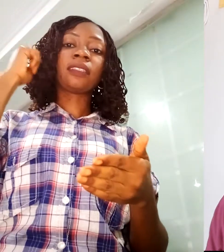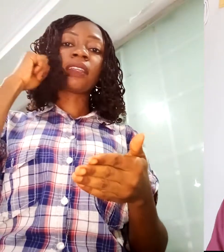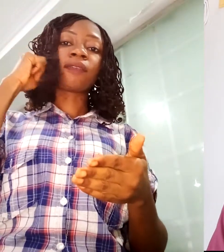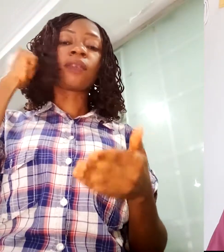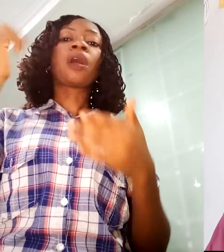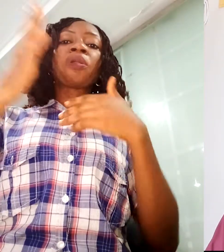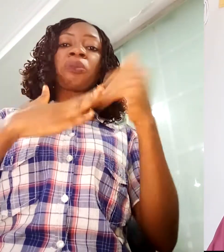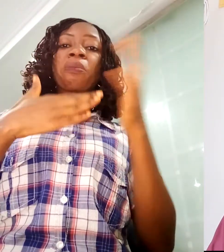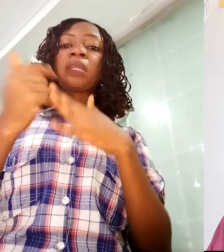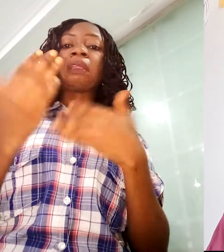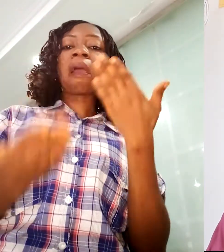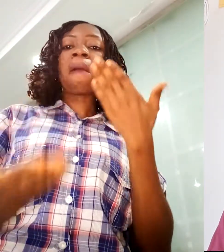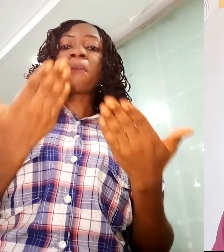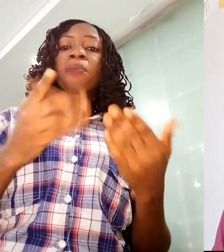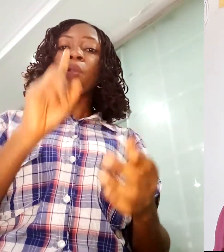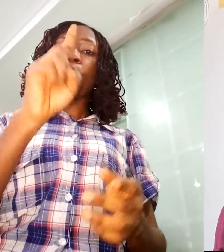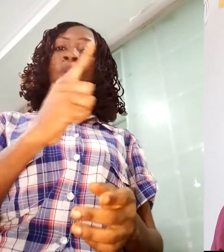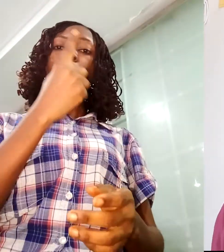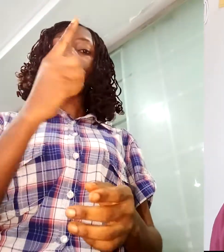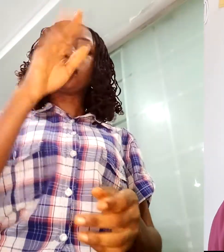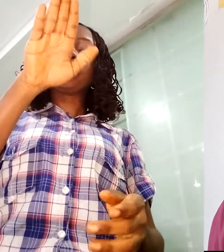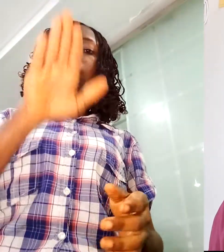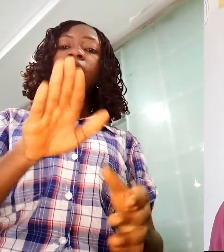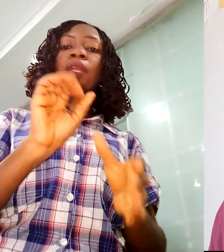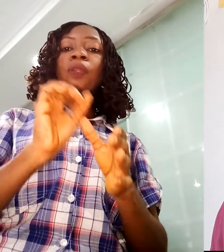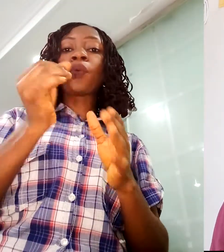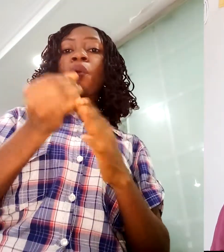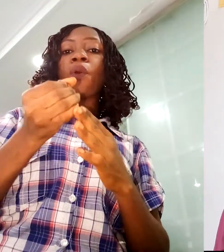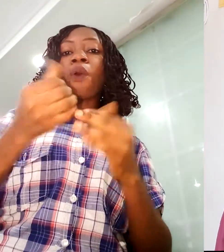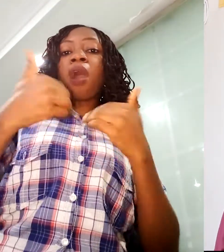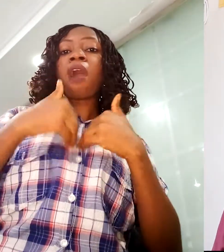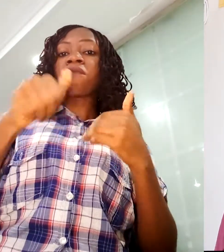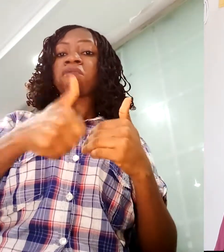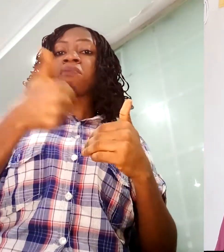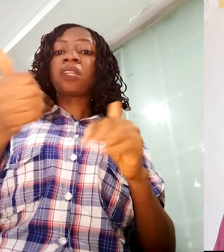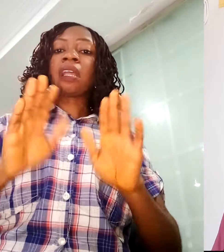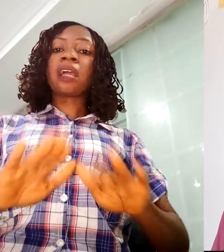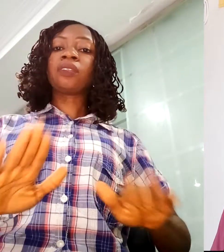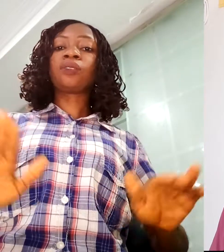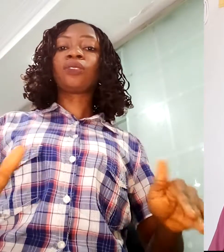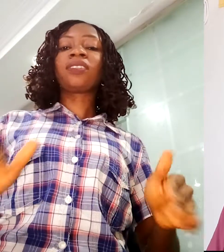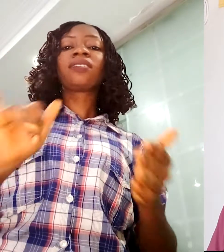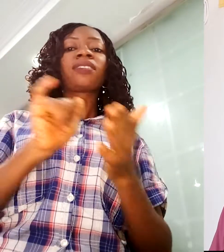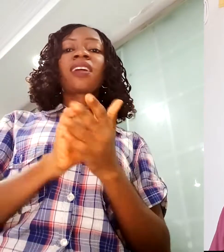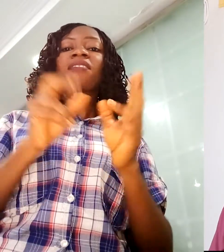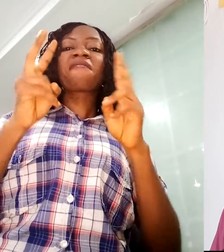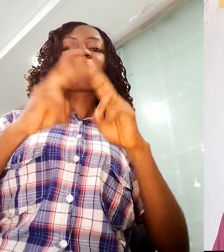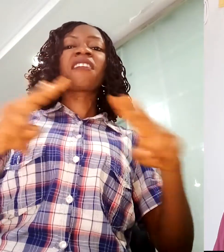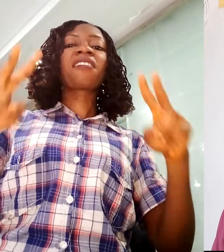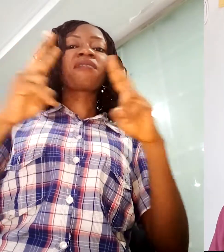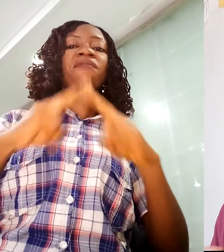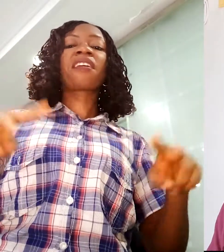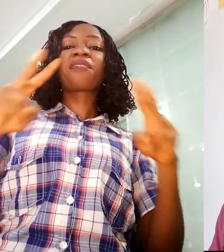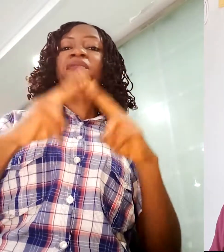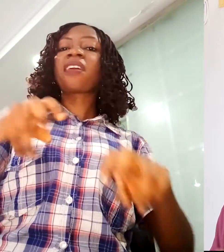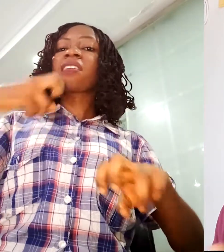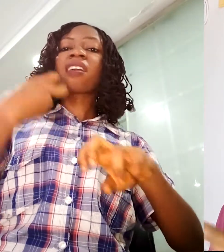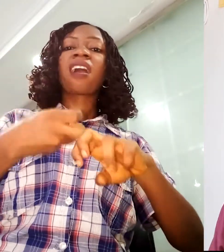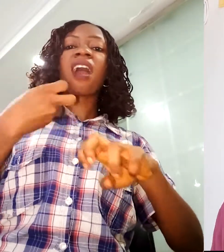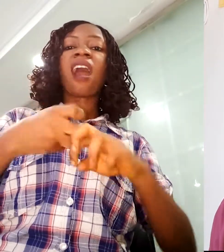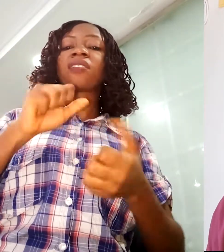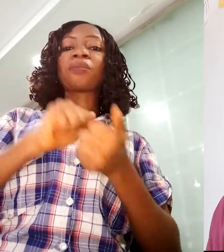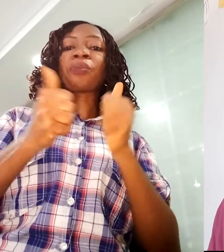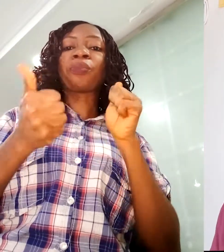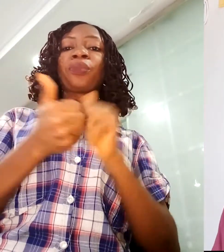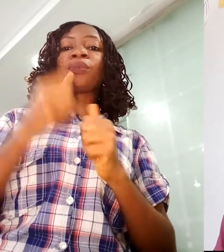child or a child amongst others, it is a very, very